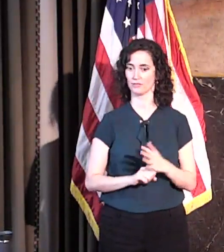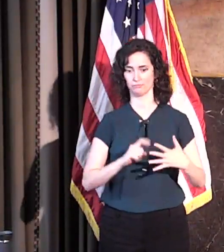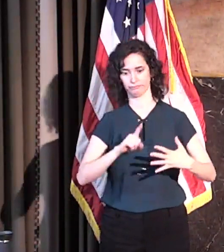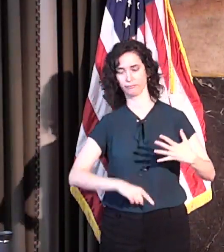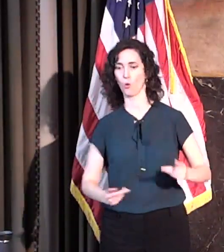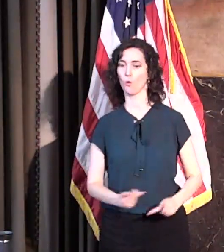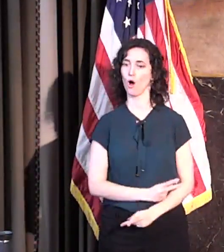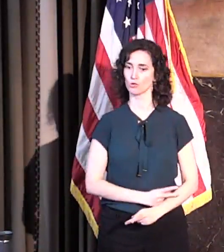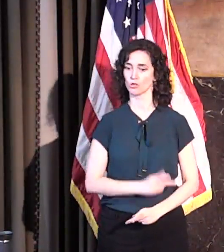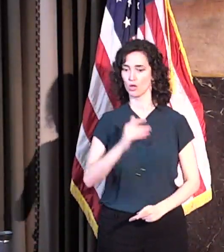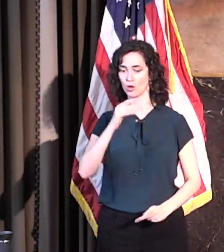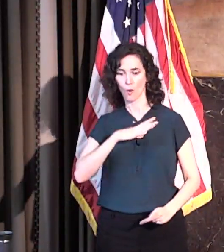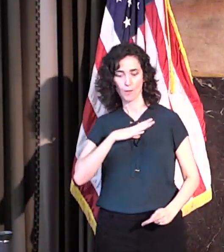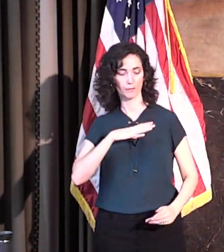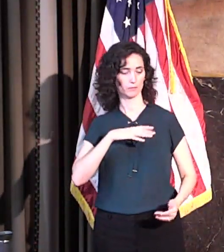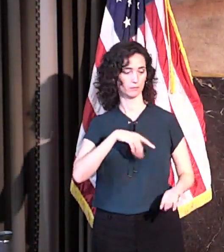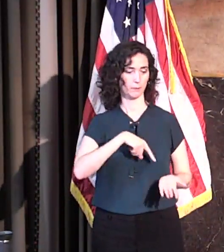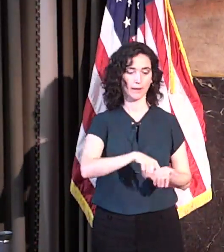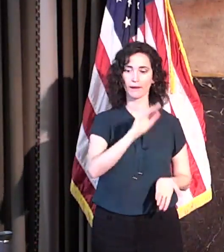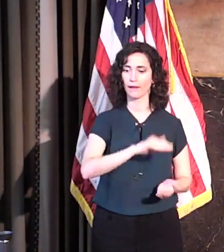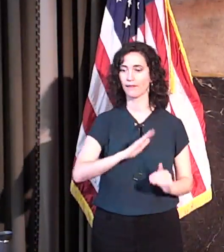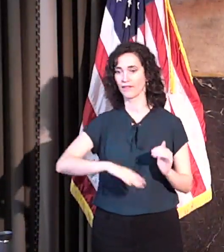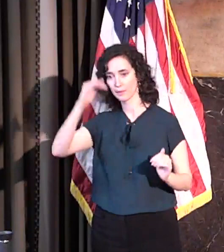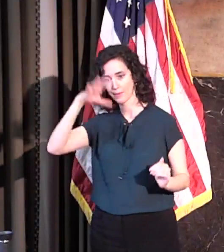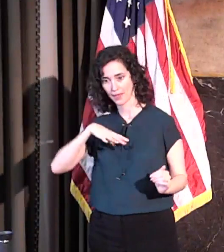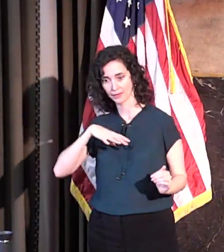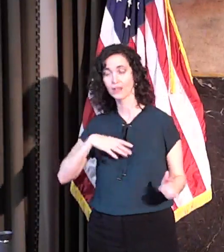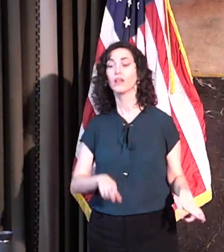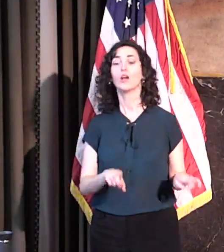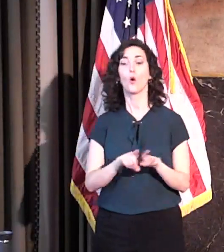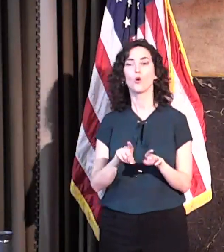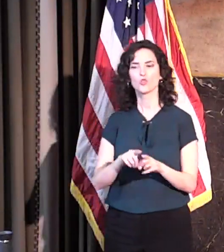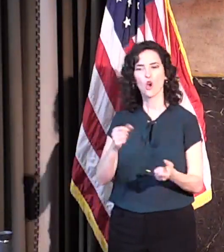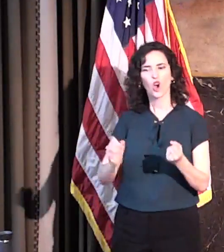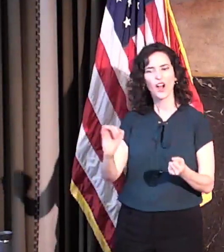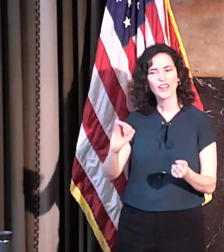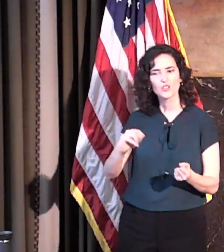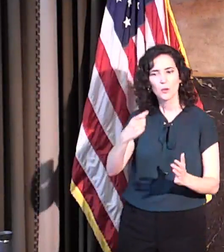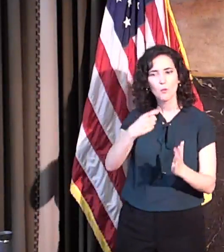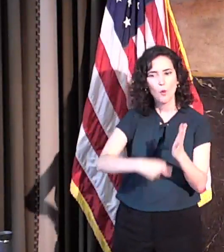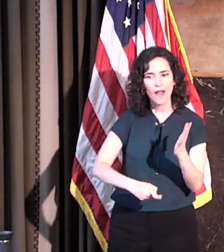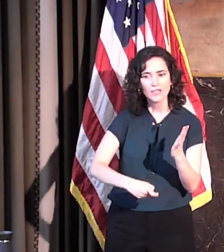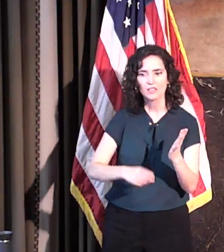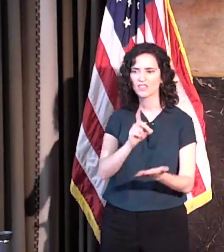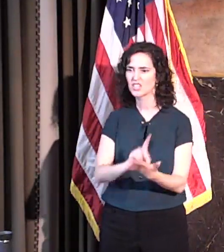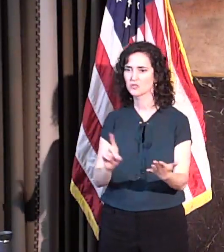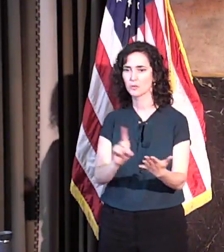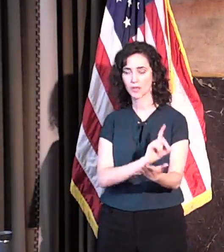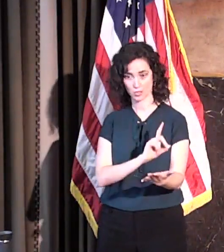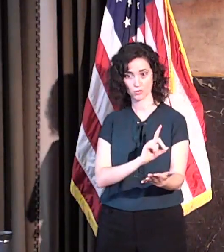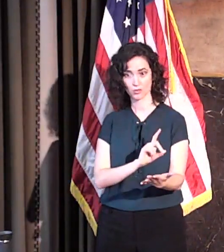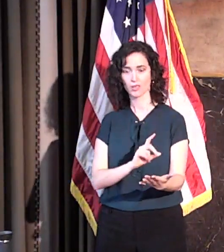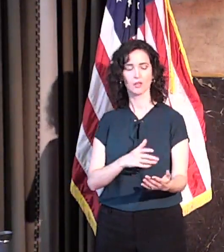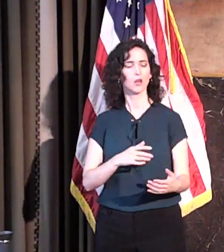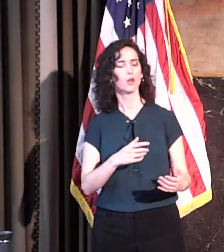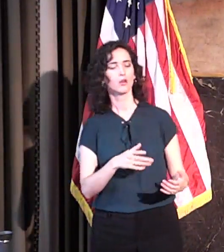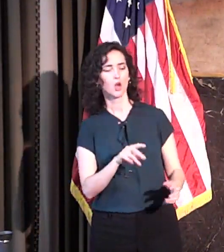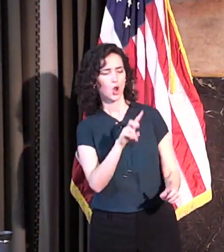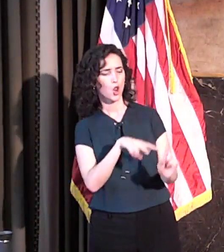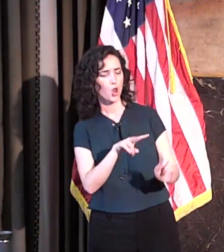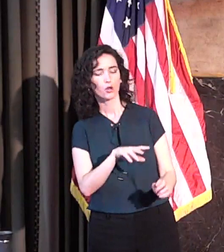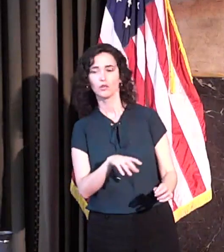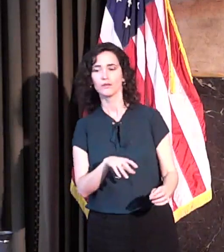I want to support efforts to end discrimination in the setting of auto insurance rates where premiums are based on things having nothing to do with an individual's